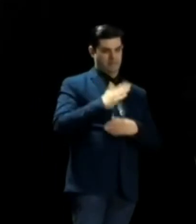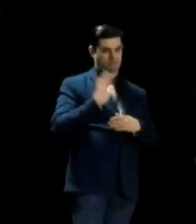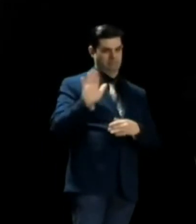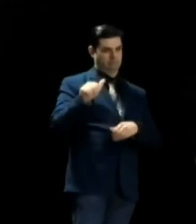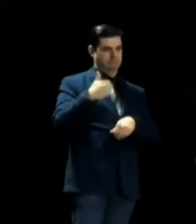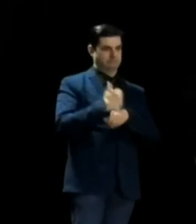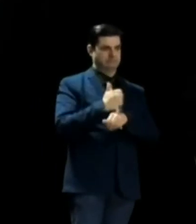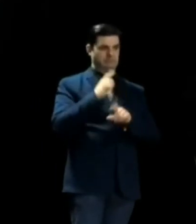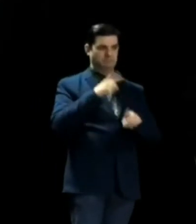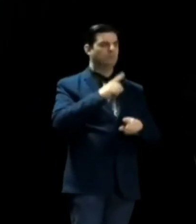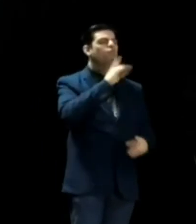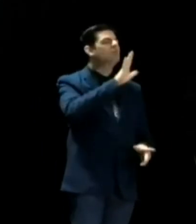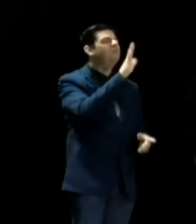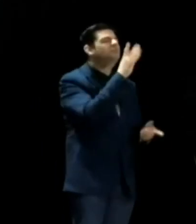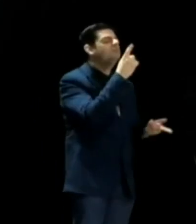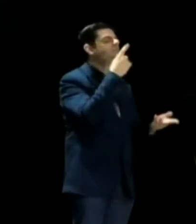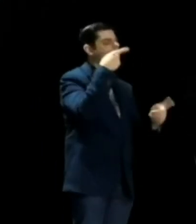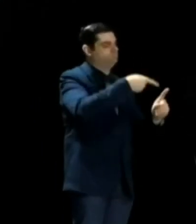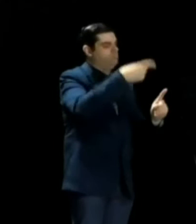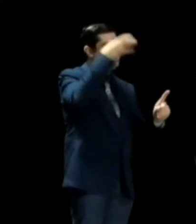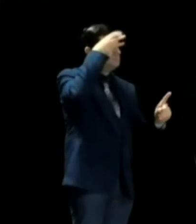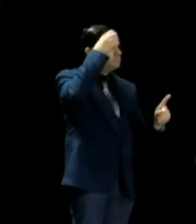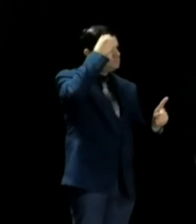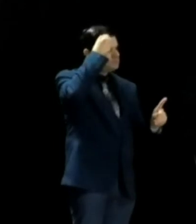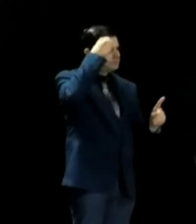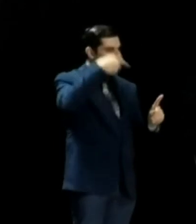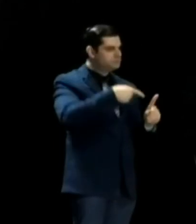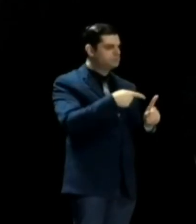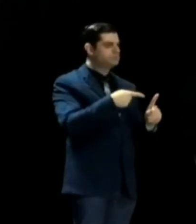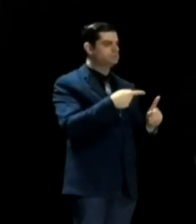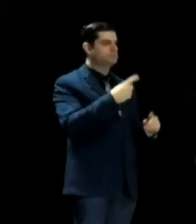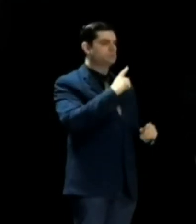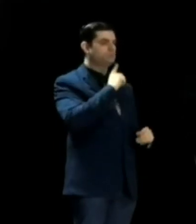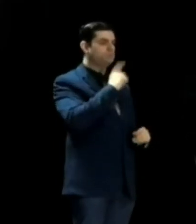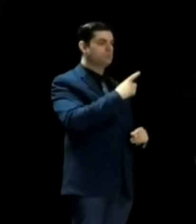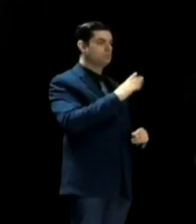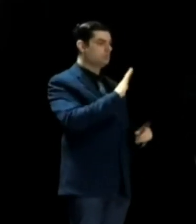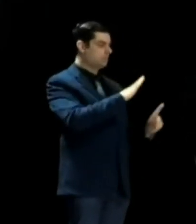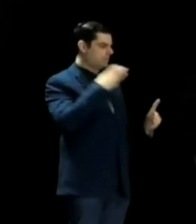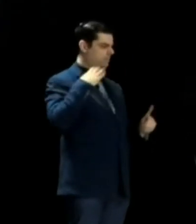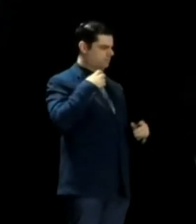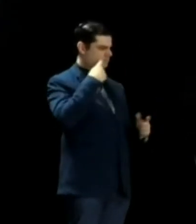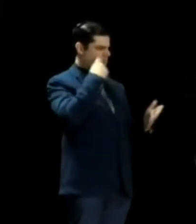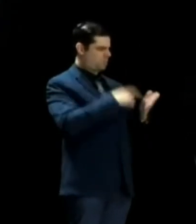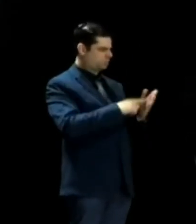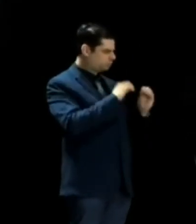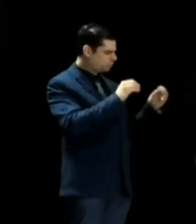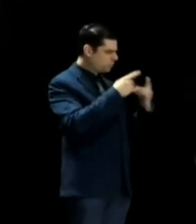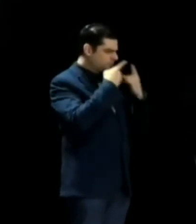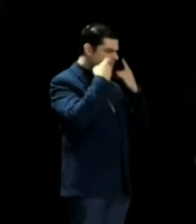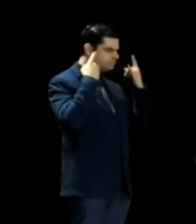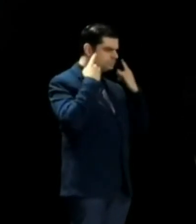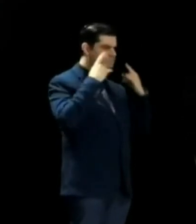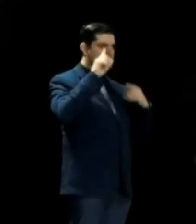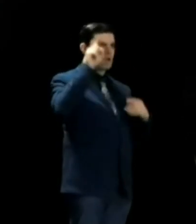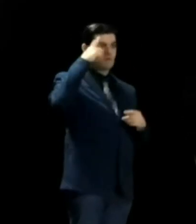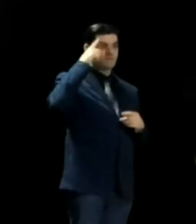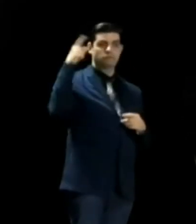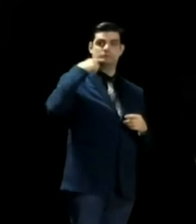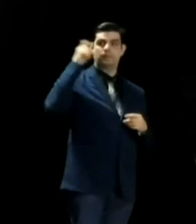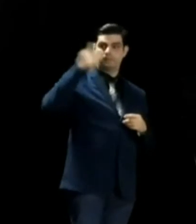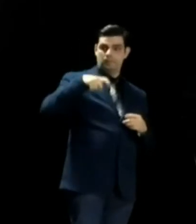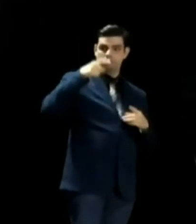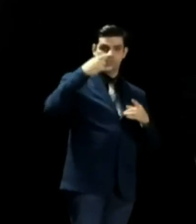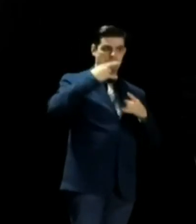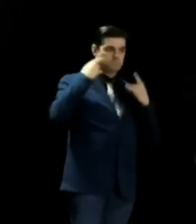me. If you own a store, you see someone walking in without the mask, Governor Cuomo said you have to wear a mask. You